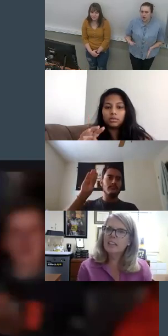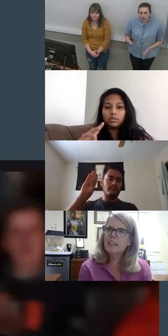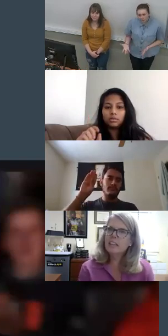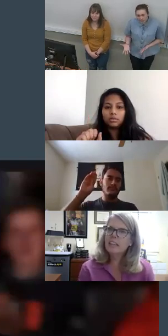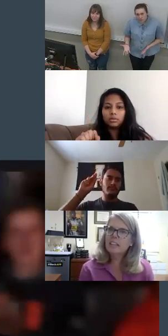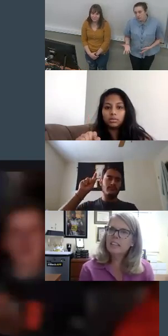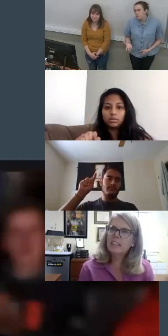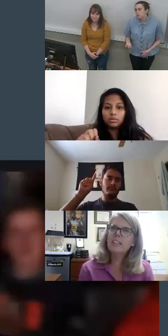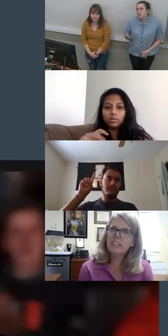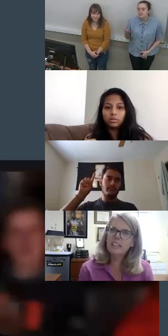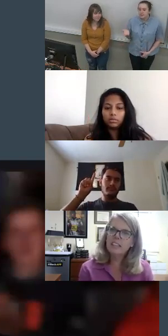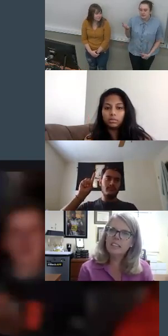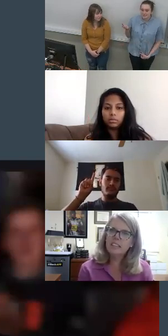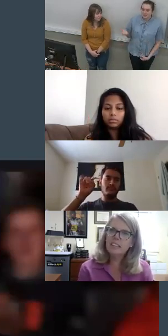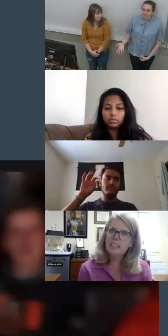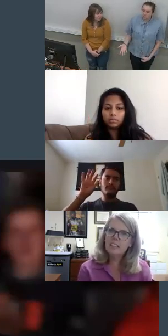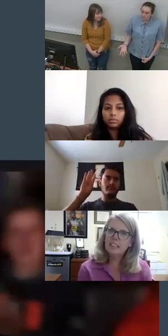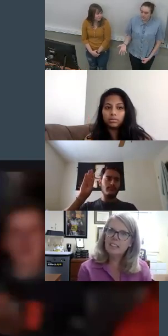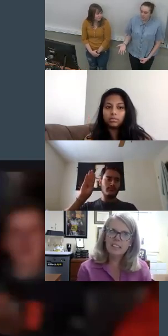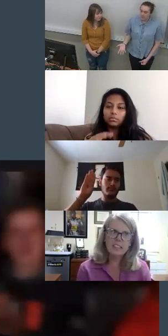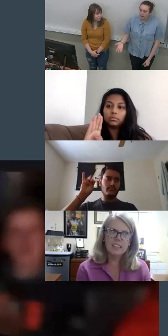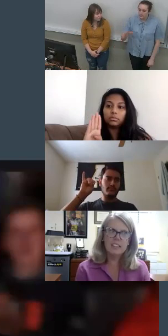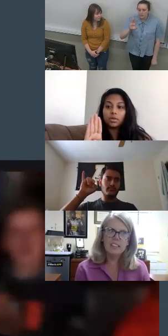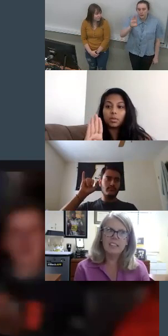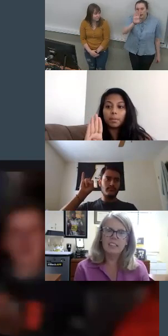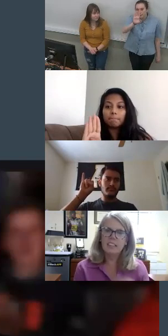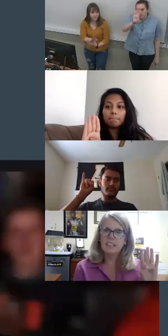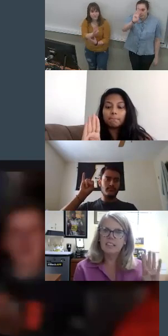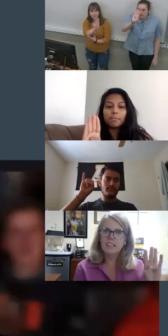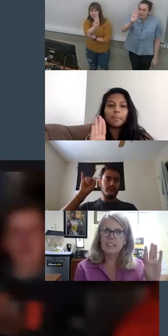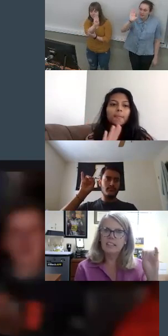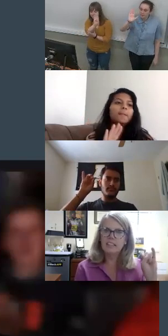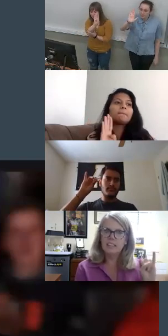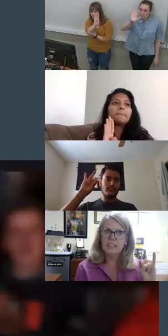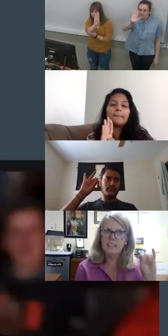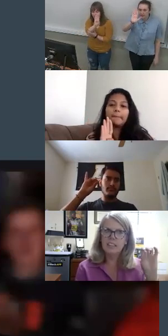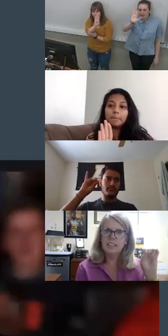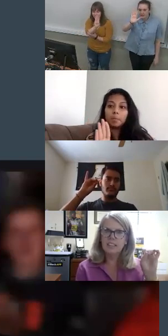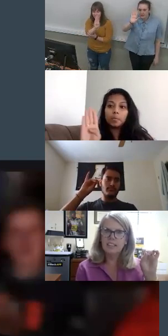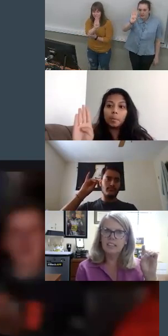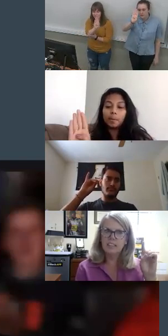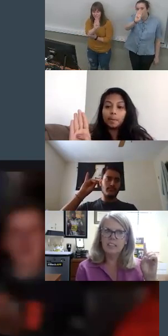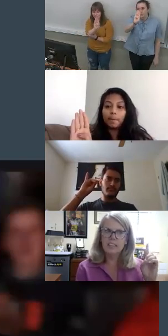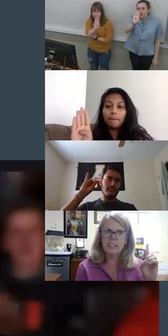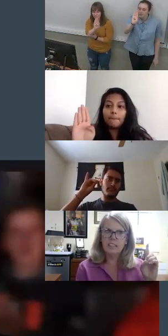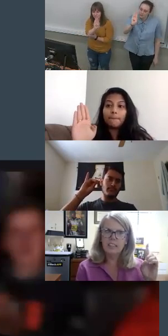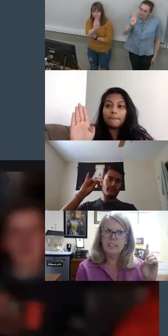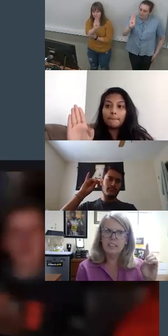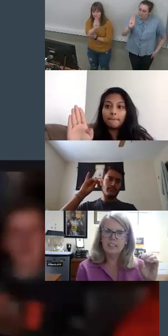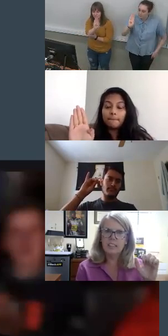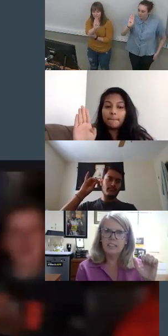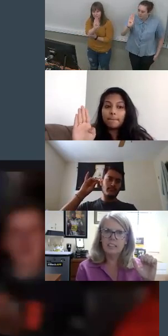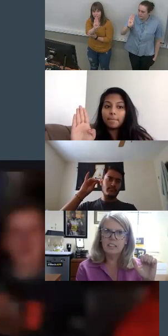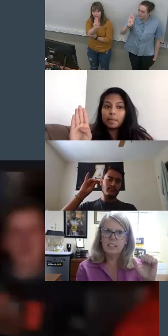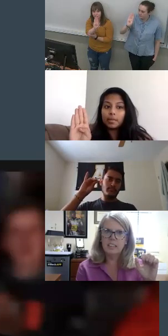is common. So his name is spelled. So you can take a flat hand and tuck your thumb in